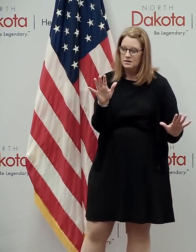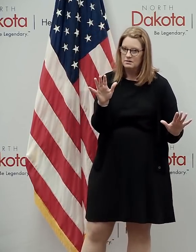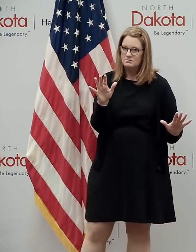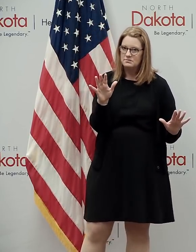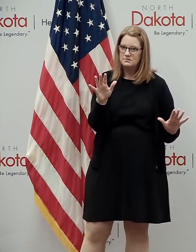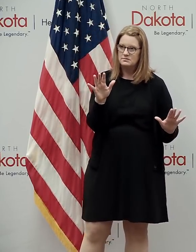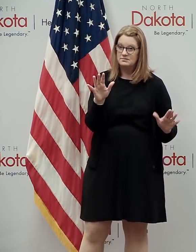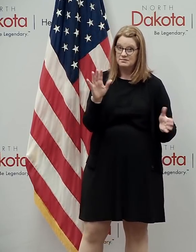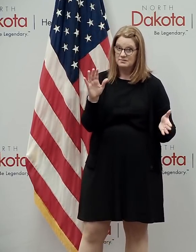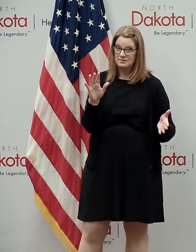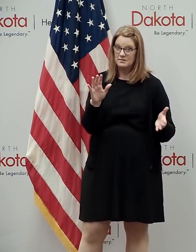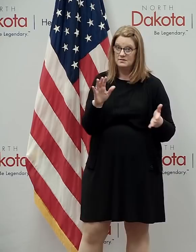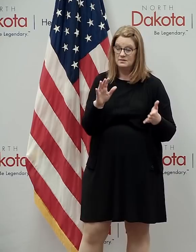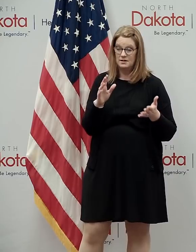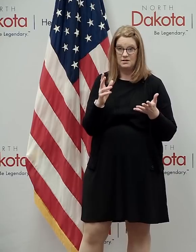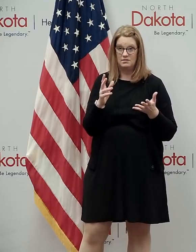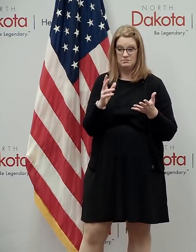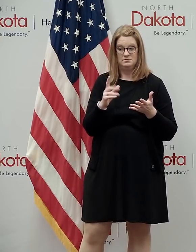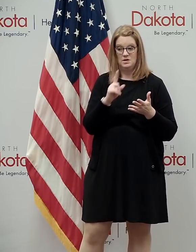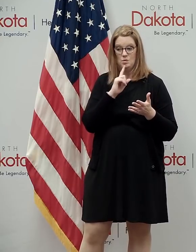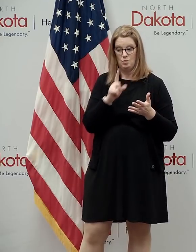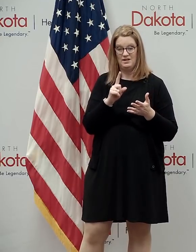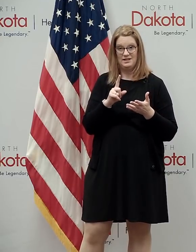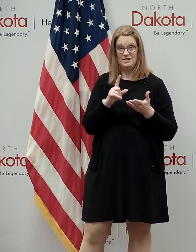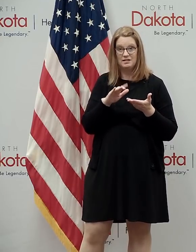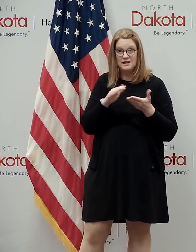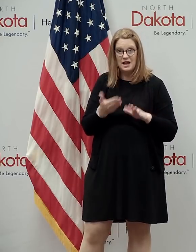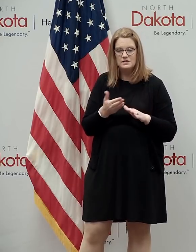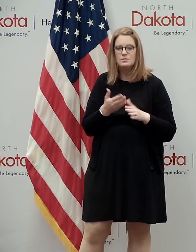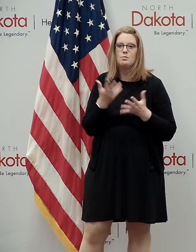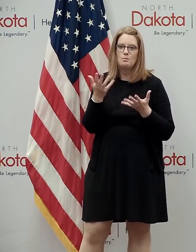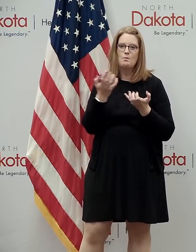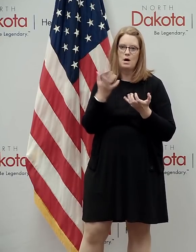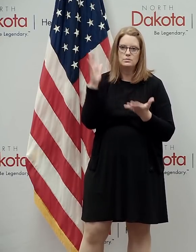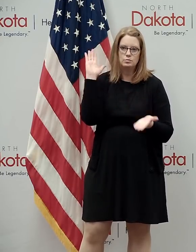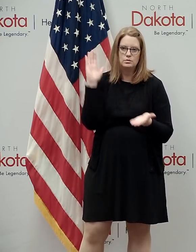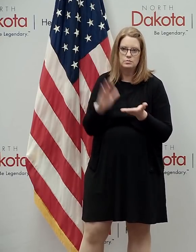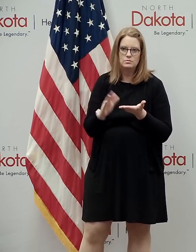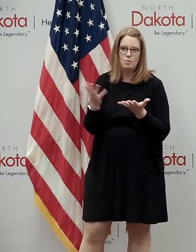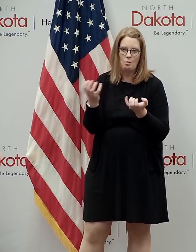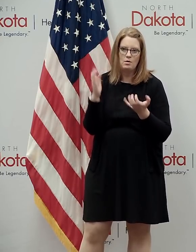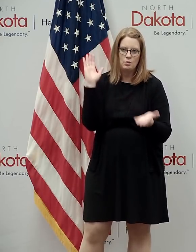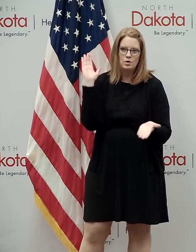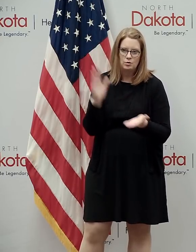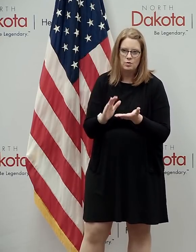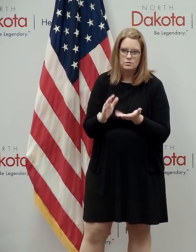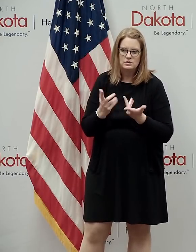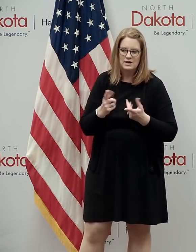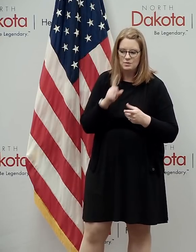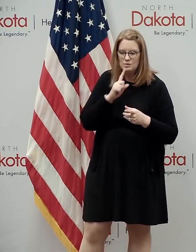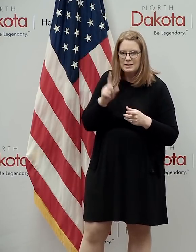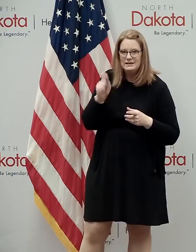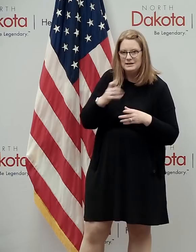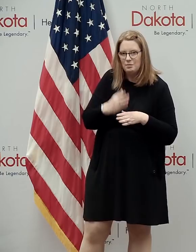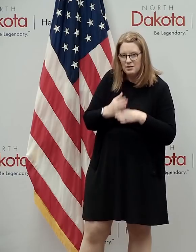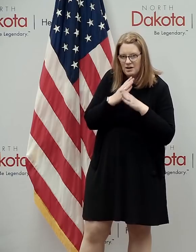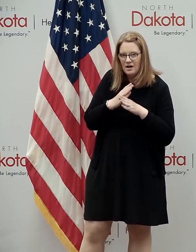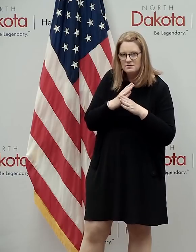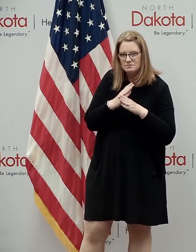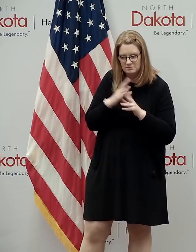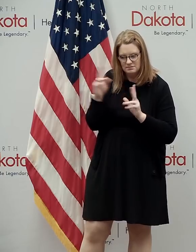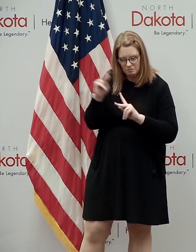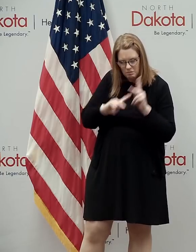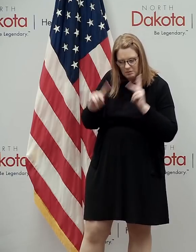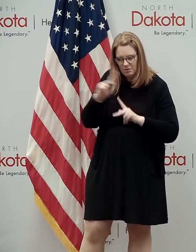number of fatalities because of the work that we're doing to protect the most vulnerable, and we believe we can certainly do that with